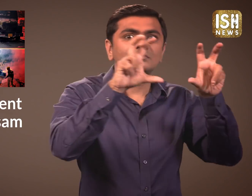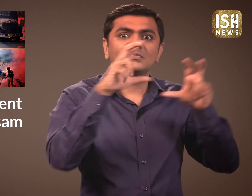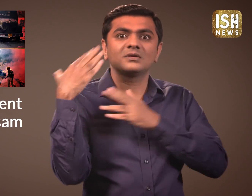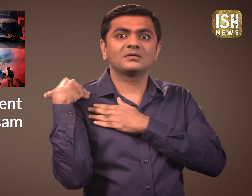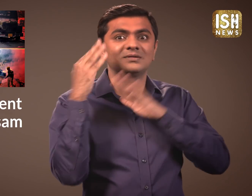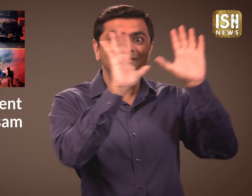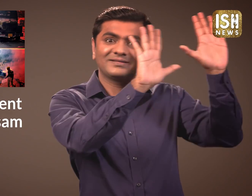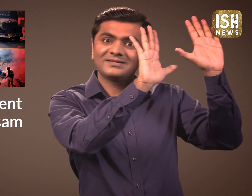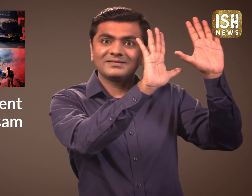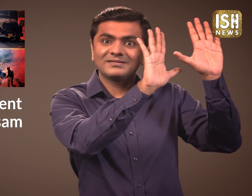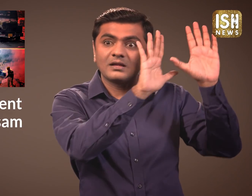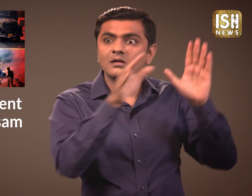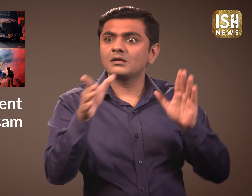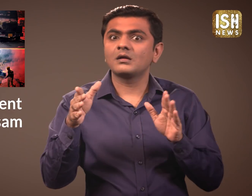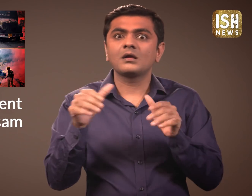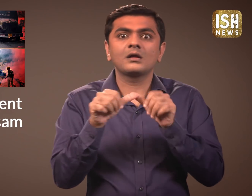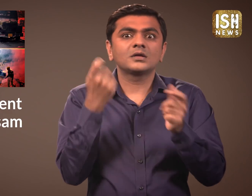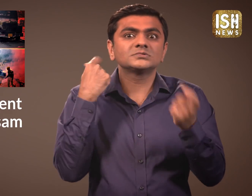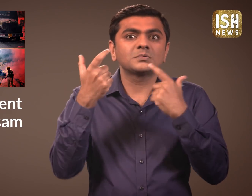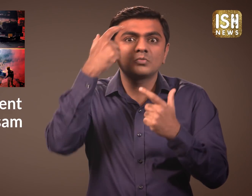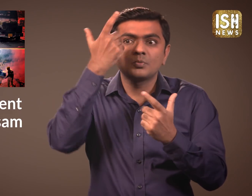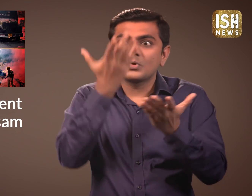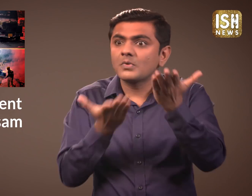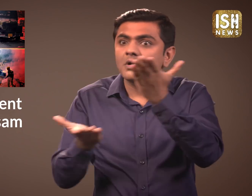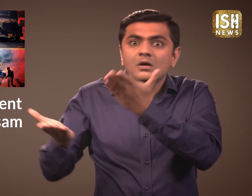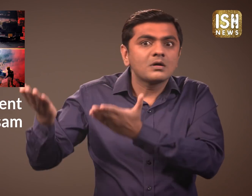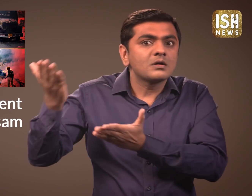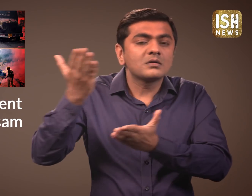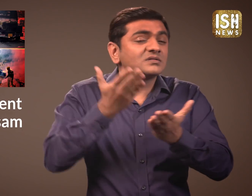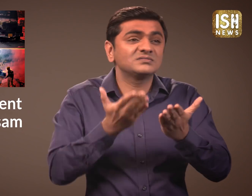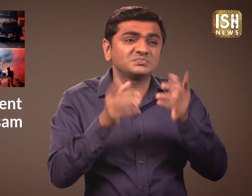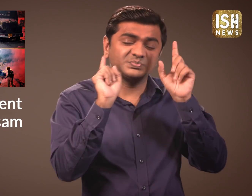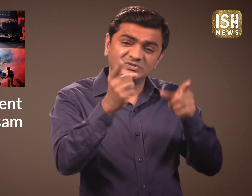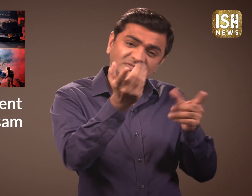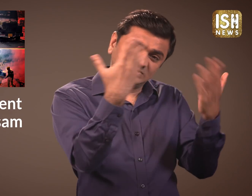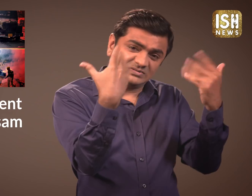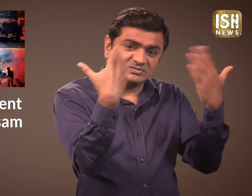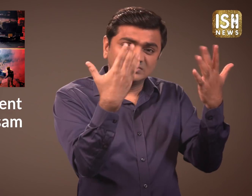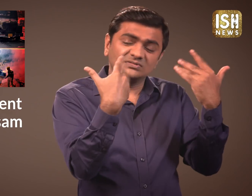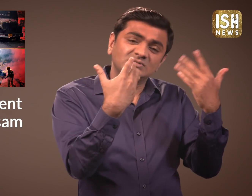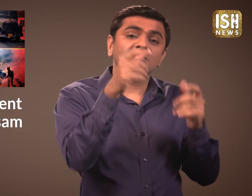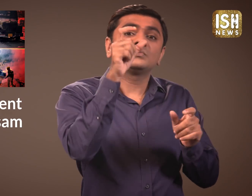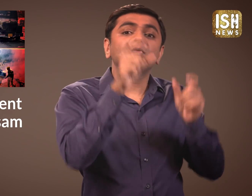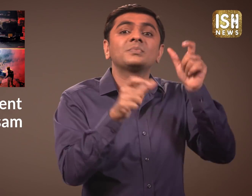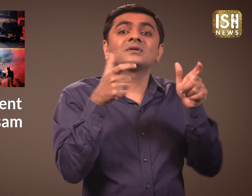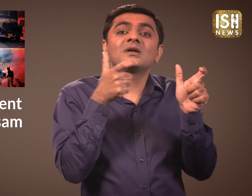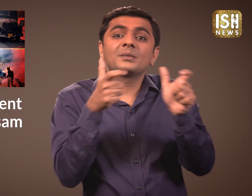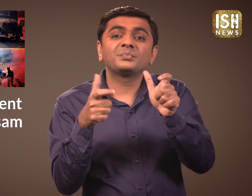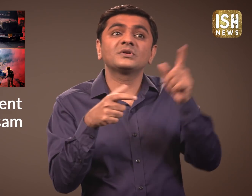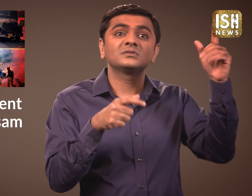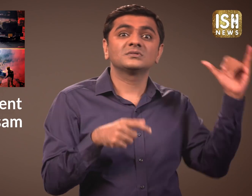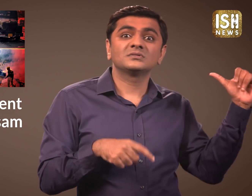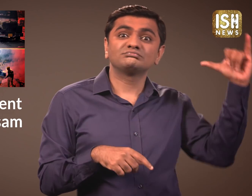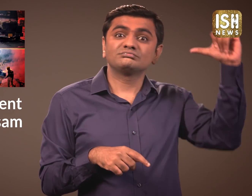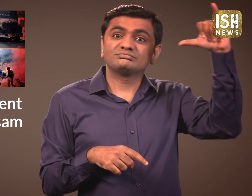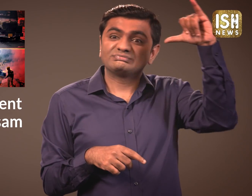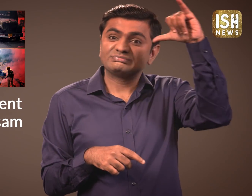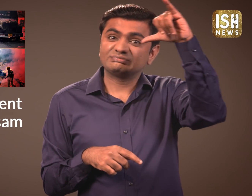The army keeping a watch in Jammu and Kashmir was airlifted to manage the problems in Assam.